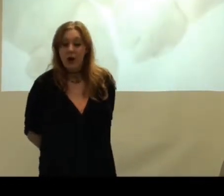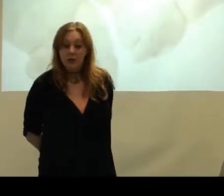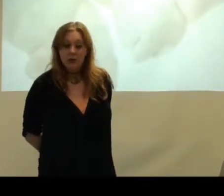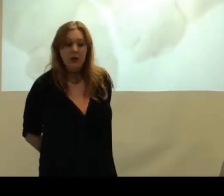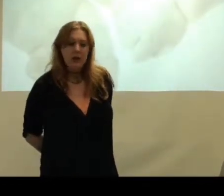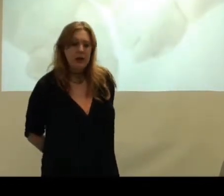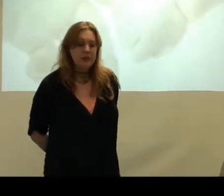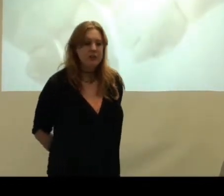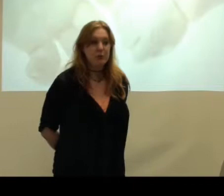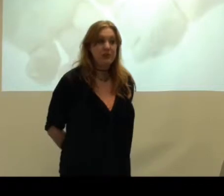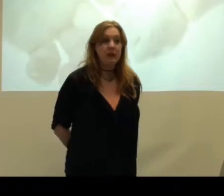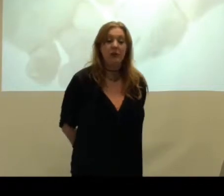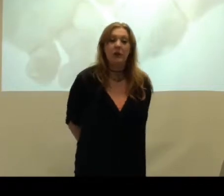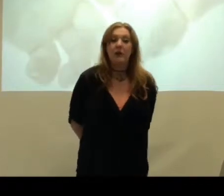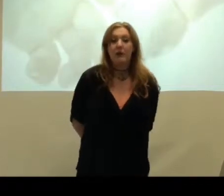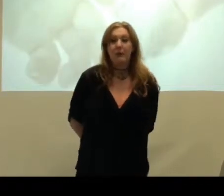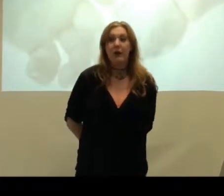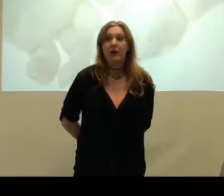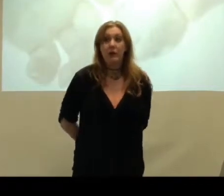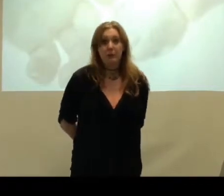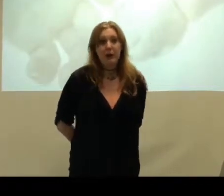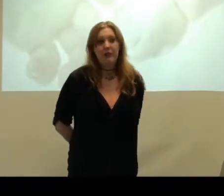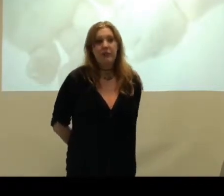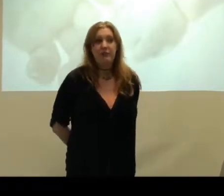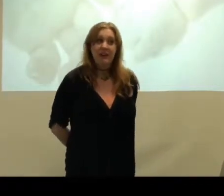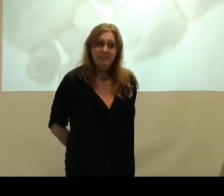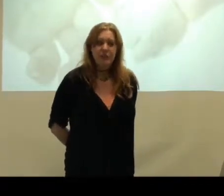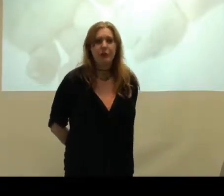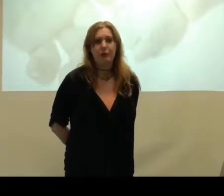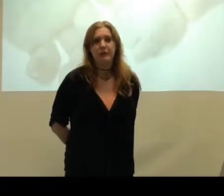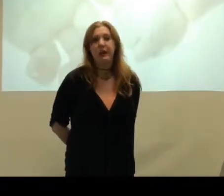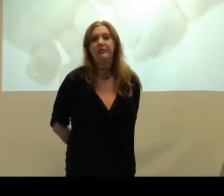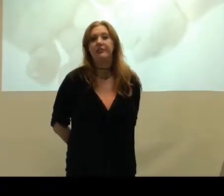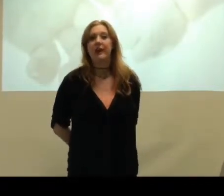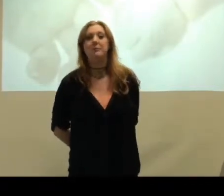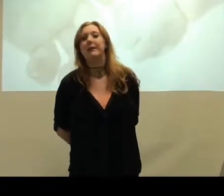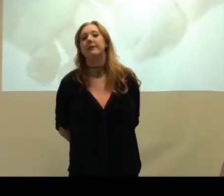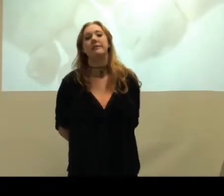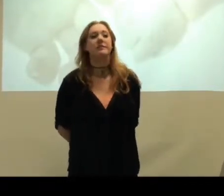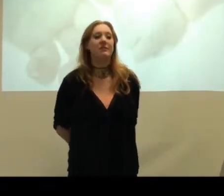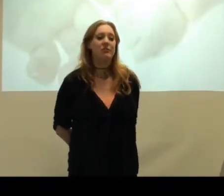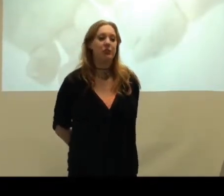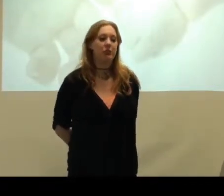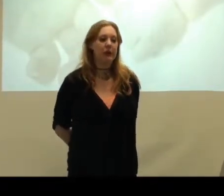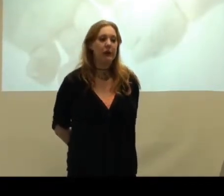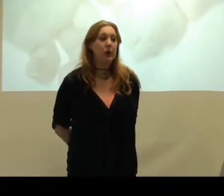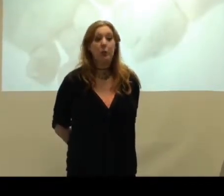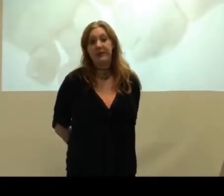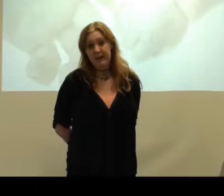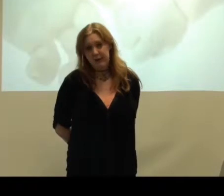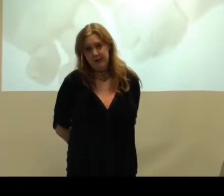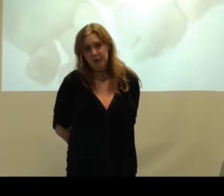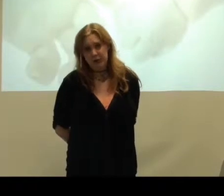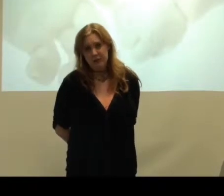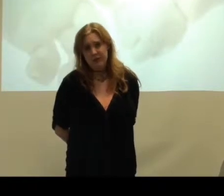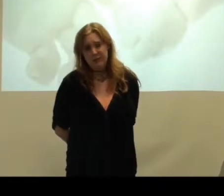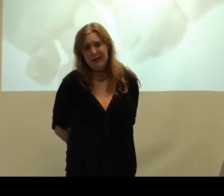doctors, audiologists would tell hearing parents of deaf children not to sign because the deaf children would then never learn to speak.